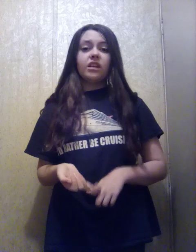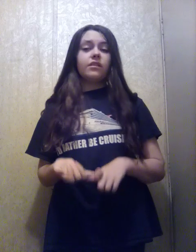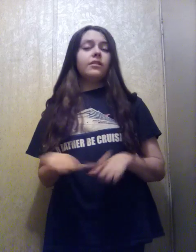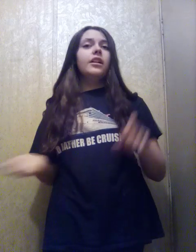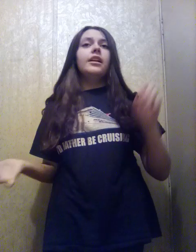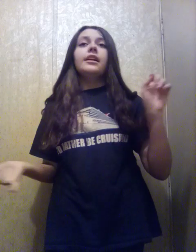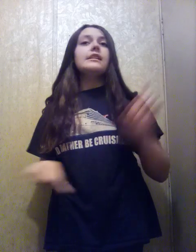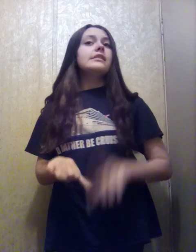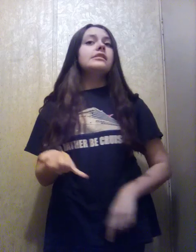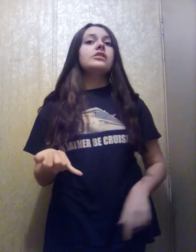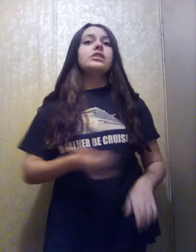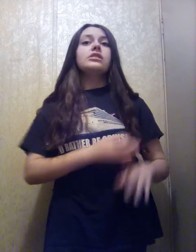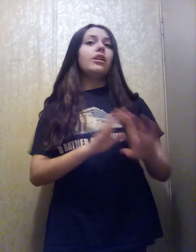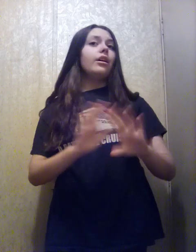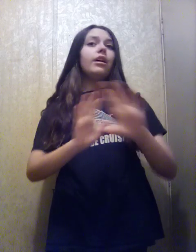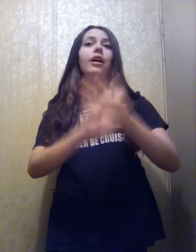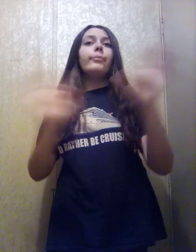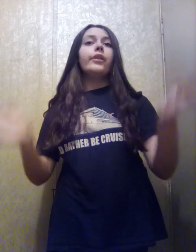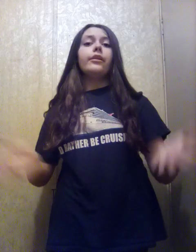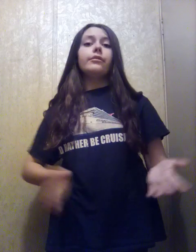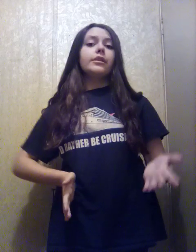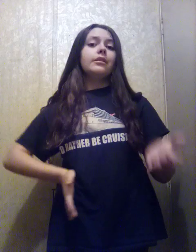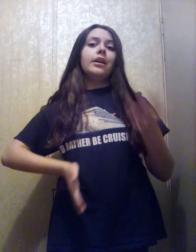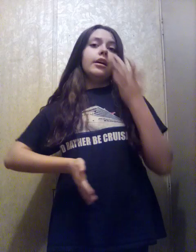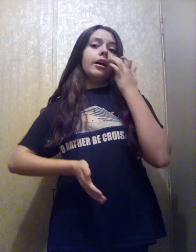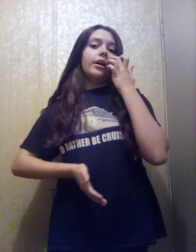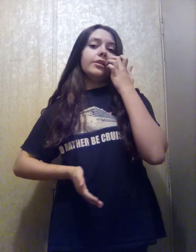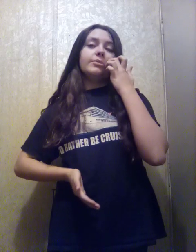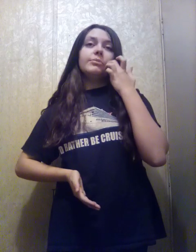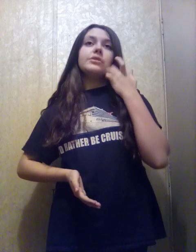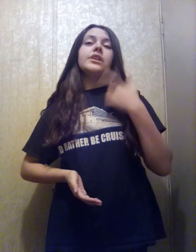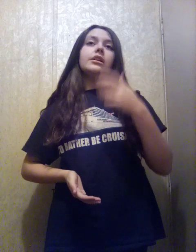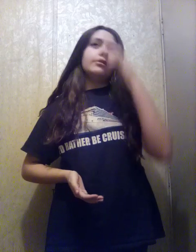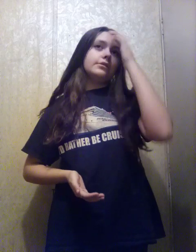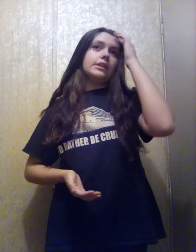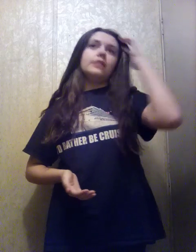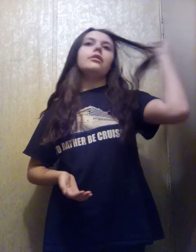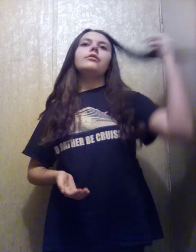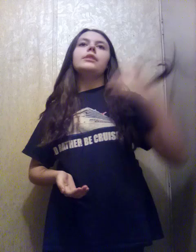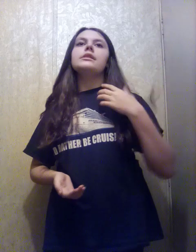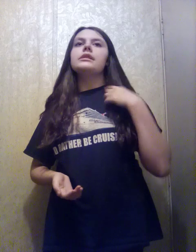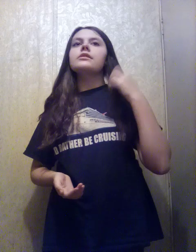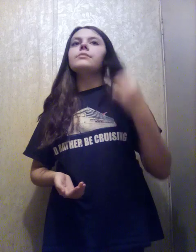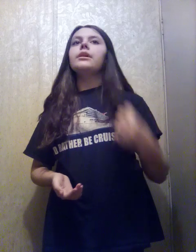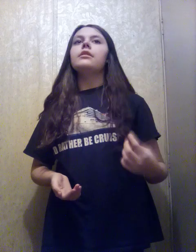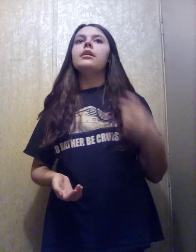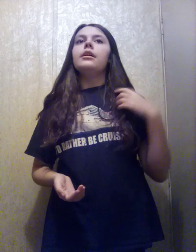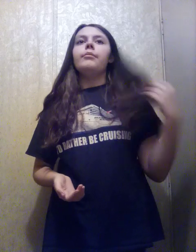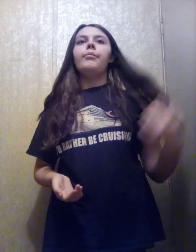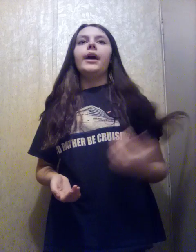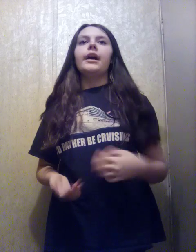channel is to just upload other people's videos. I know that sounds a bit bad